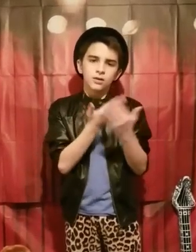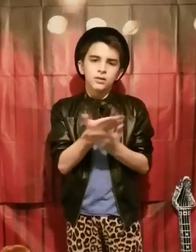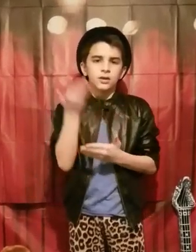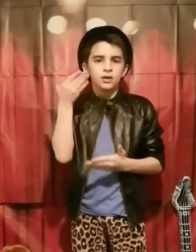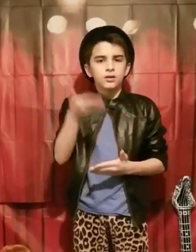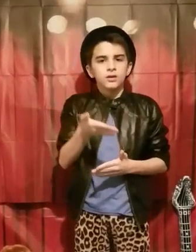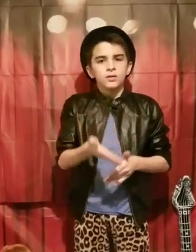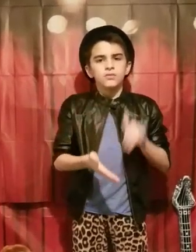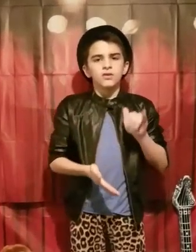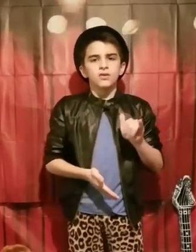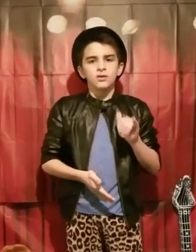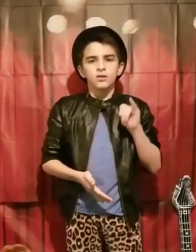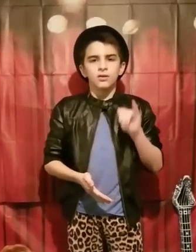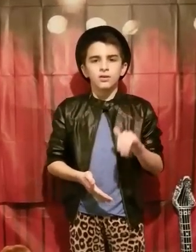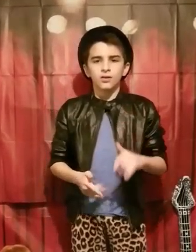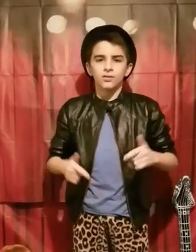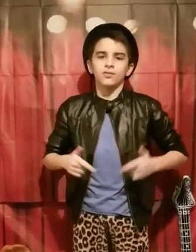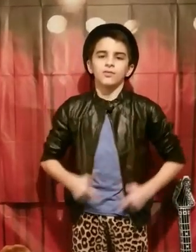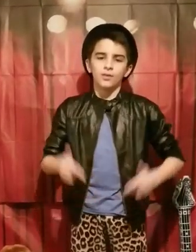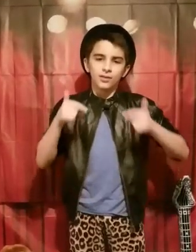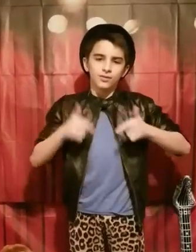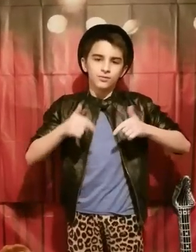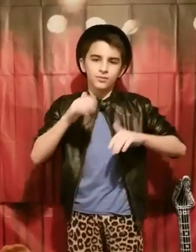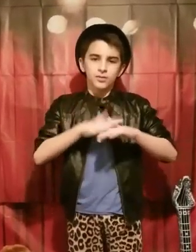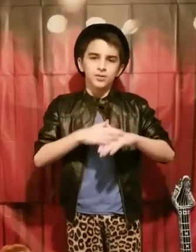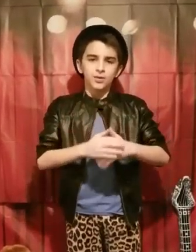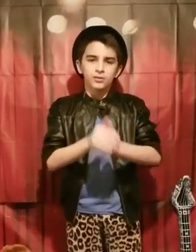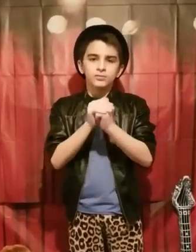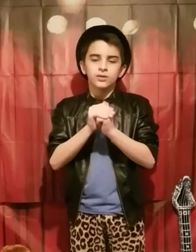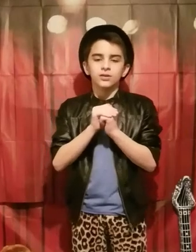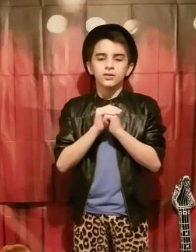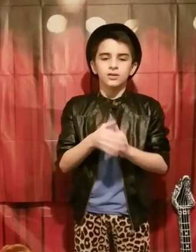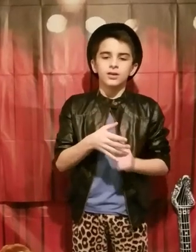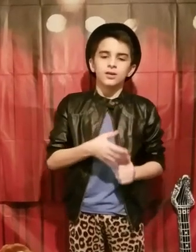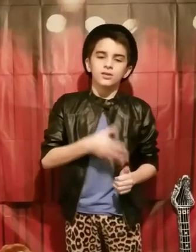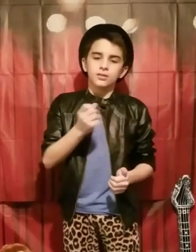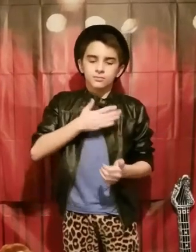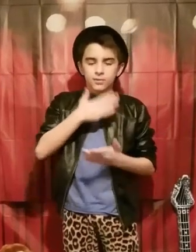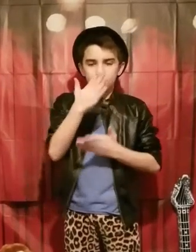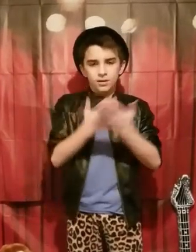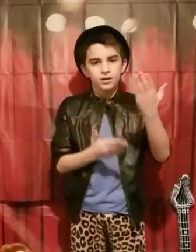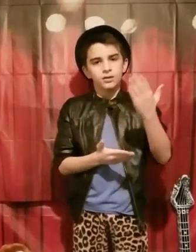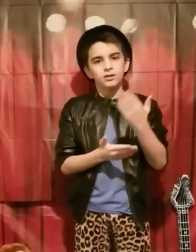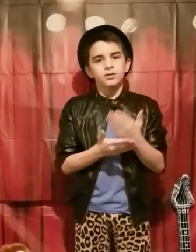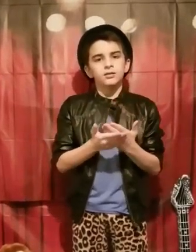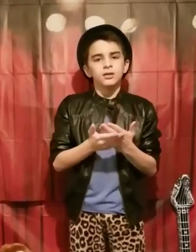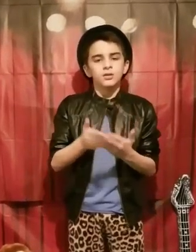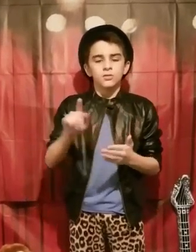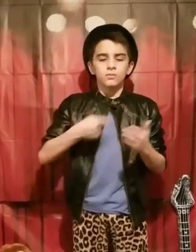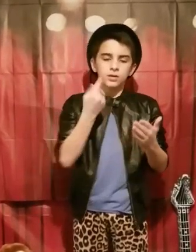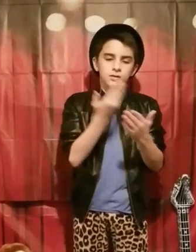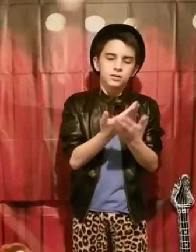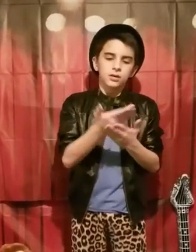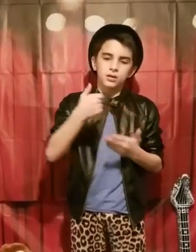there Oh, I'm living on a prayer Take my hand We'll make it, I